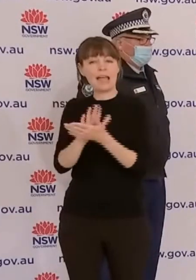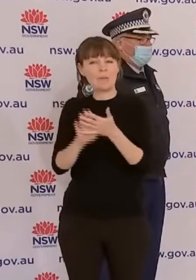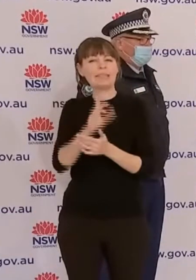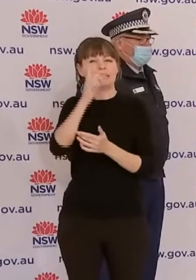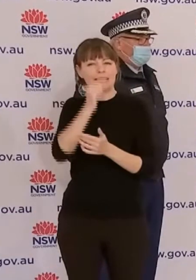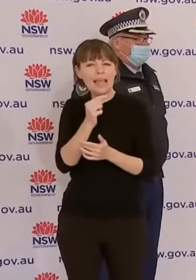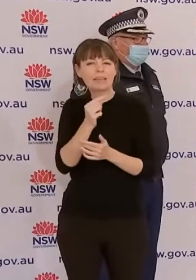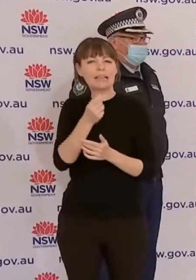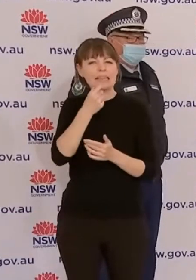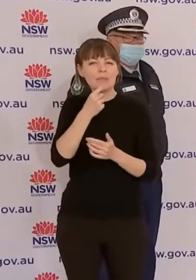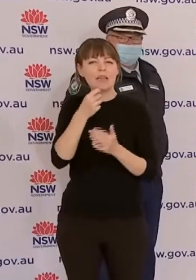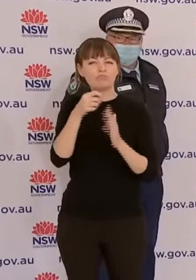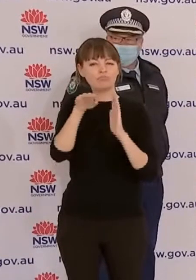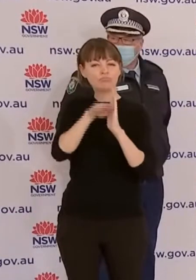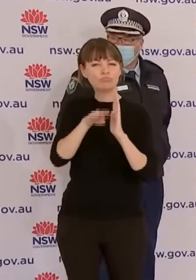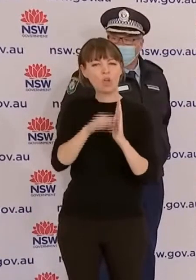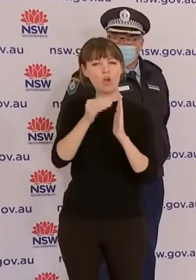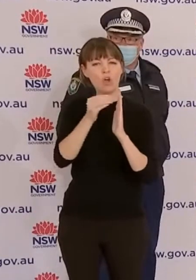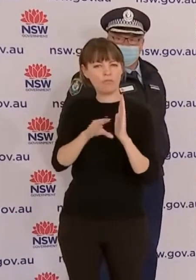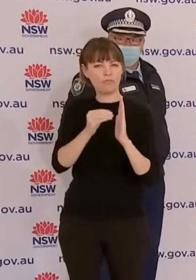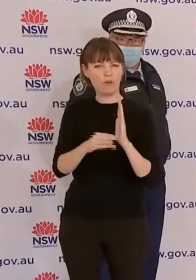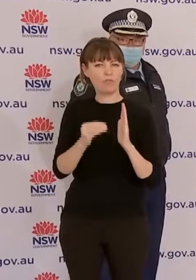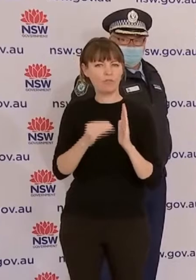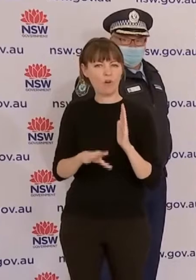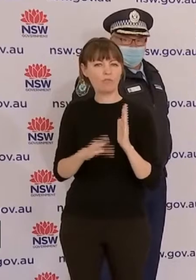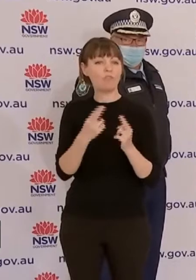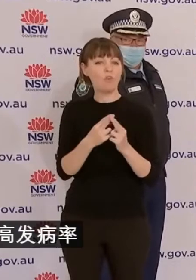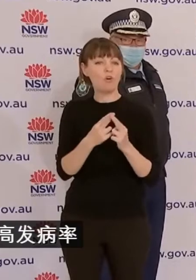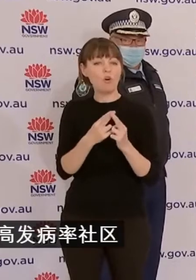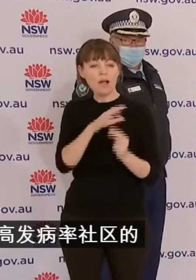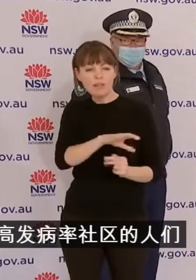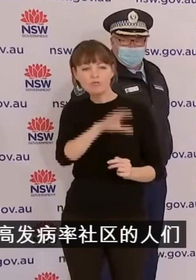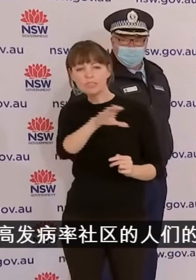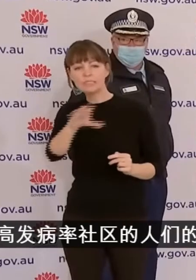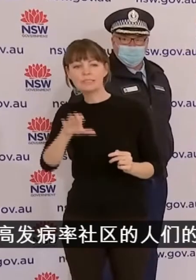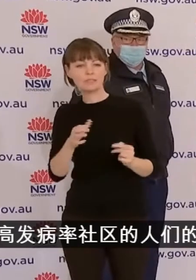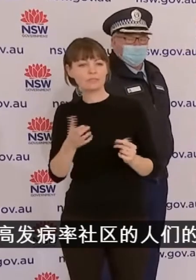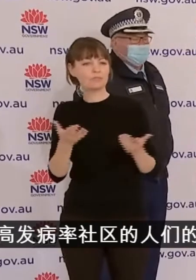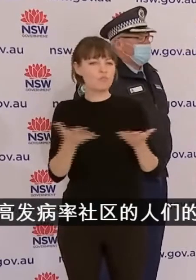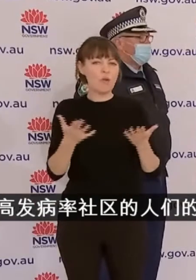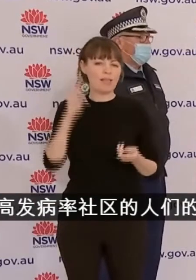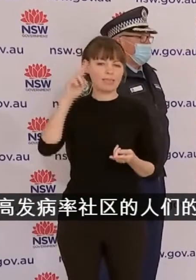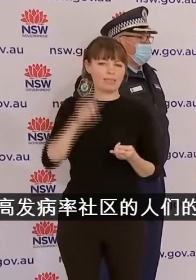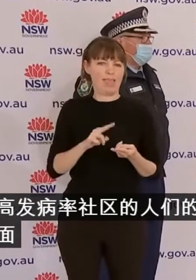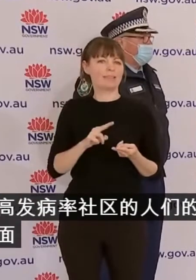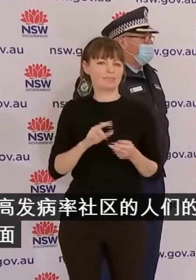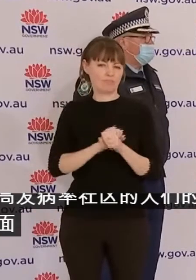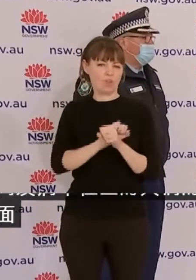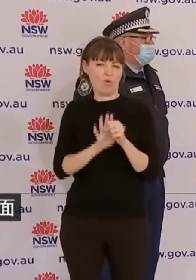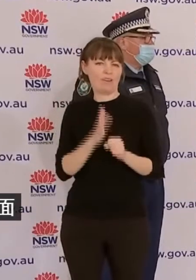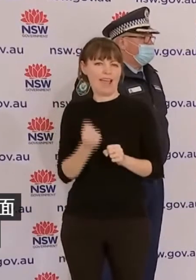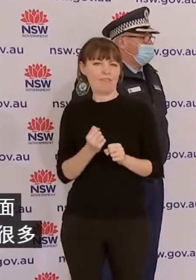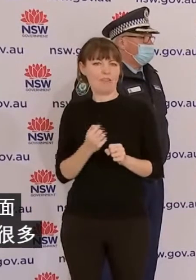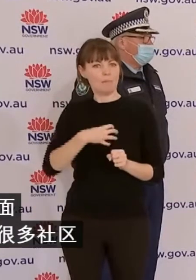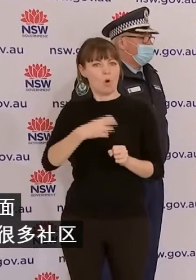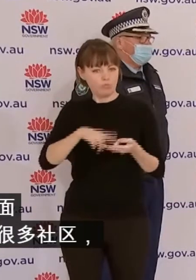that we currently have for people who live in communities with lower case numbers but high rates of vaccination. There are significant